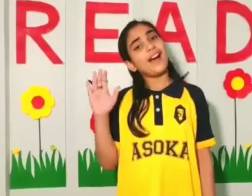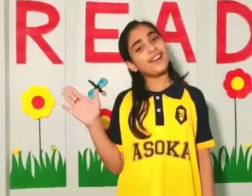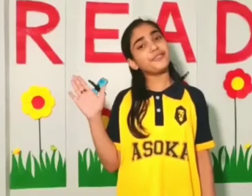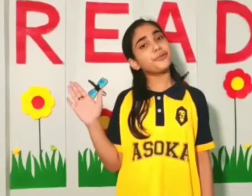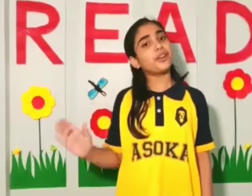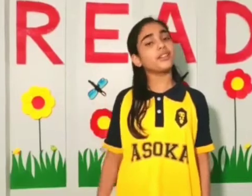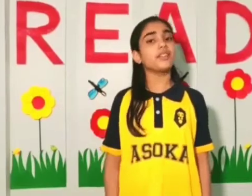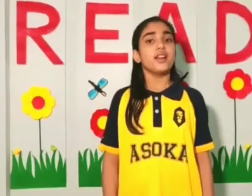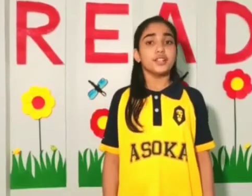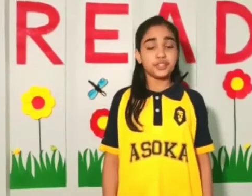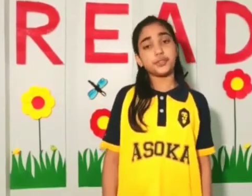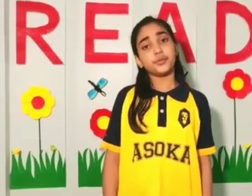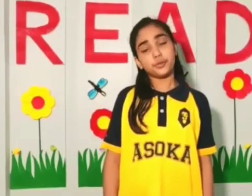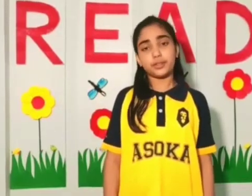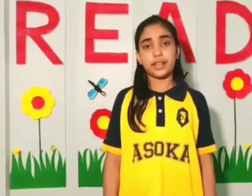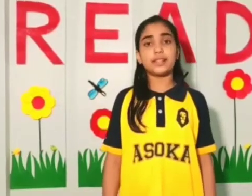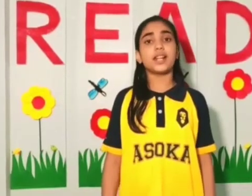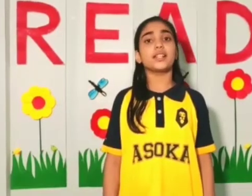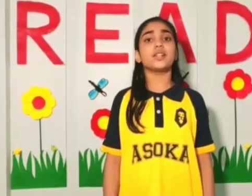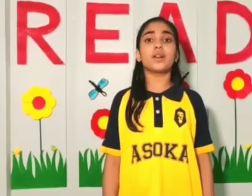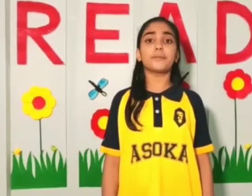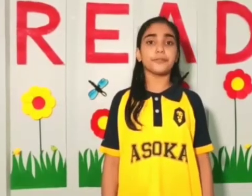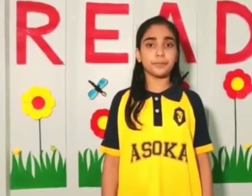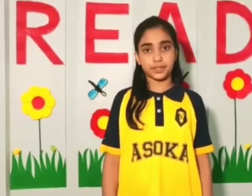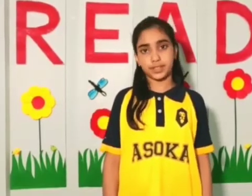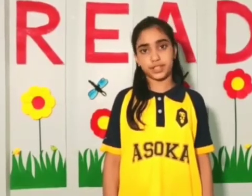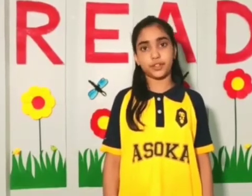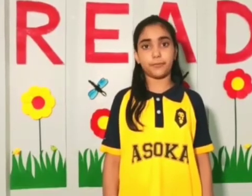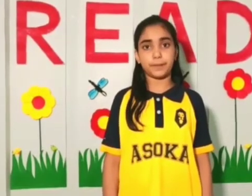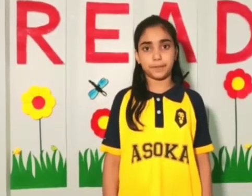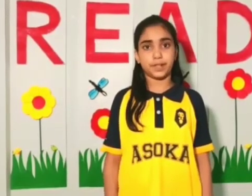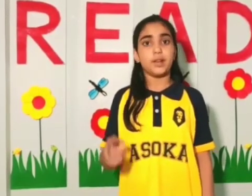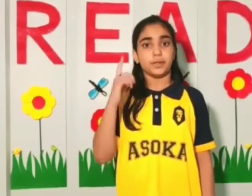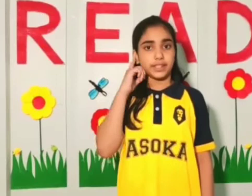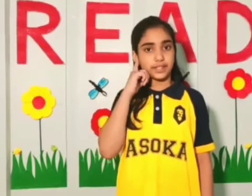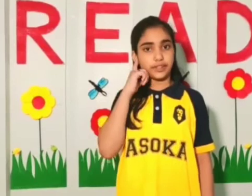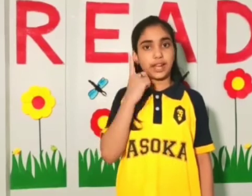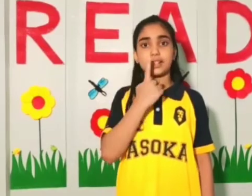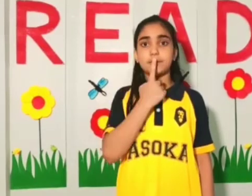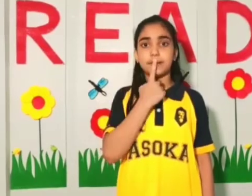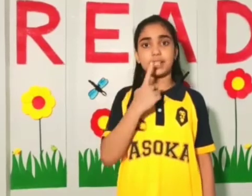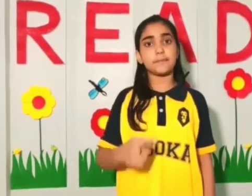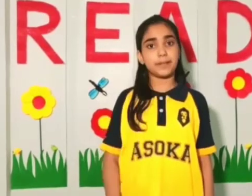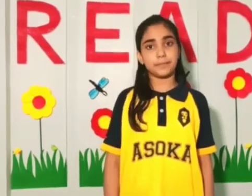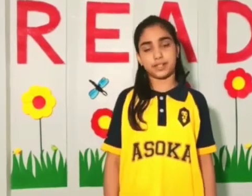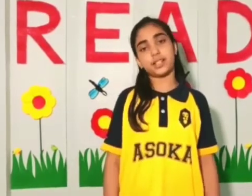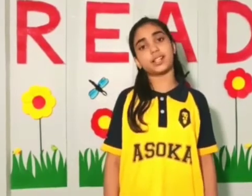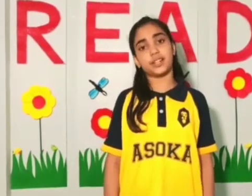Hi everyone! Do you know that there are nearly 1.5% of people with hearing and speaking impairment in our